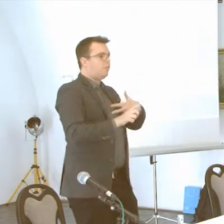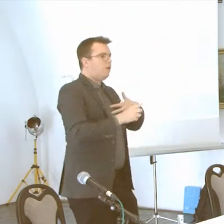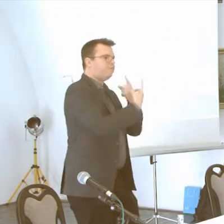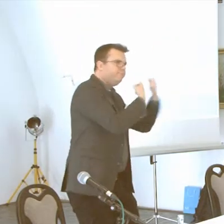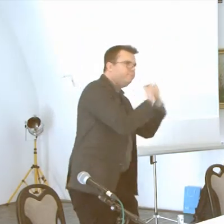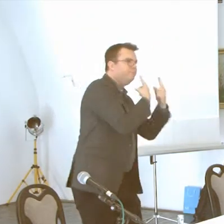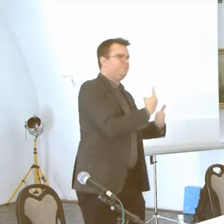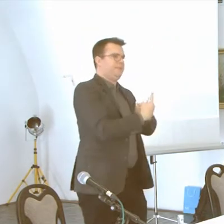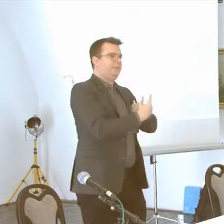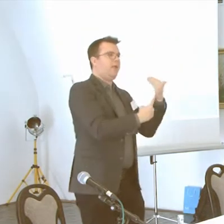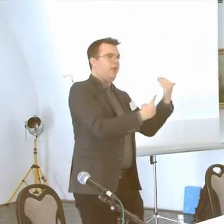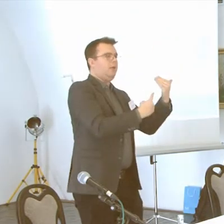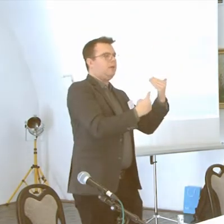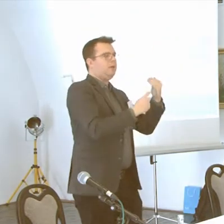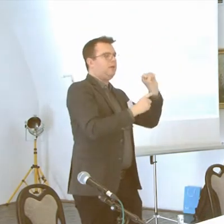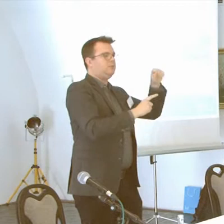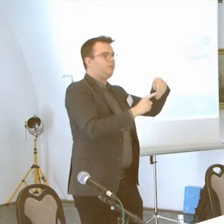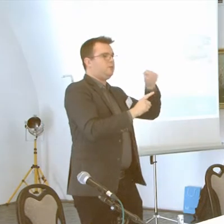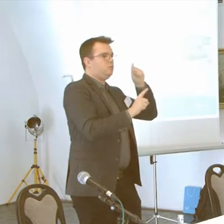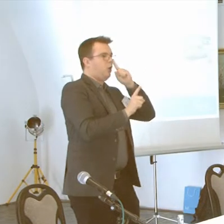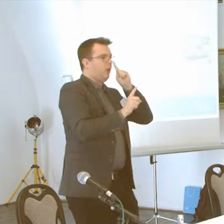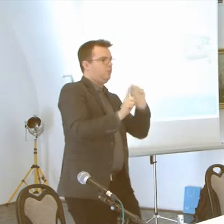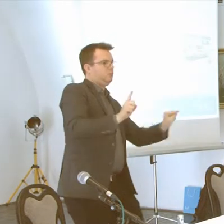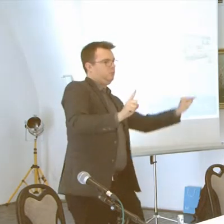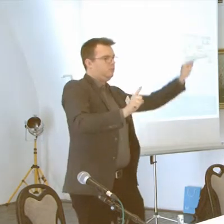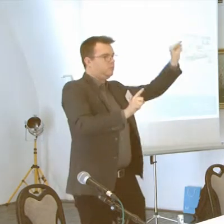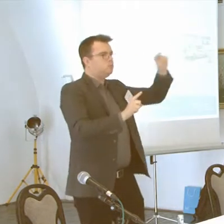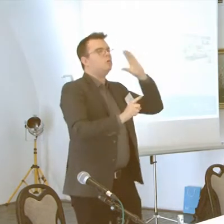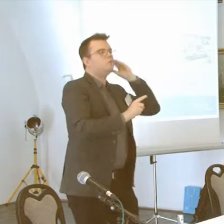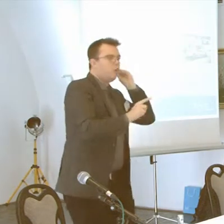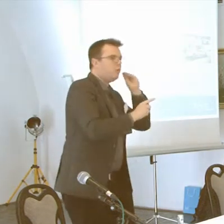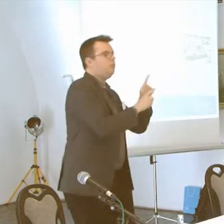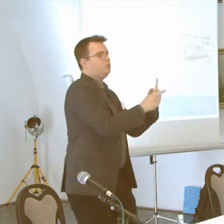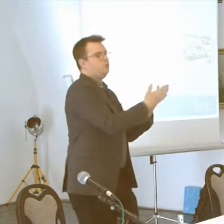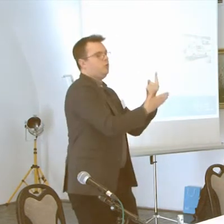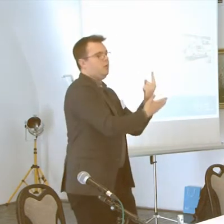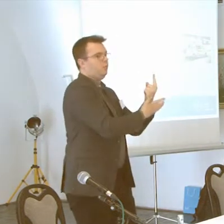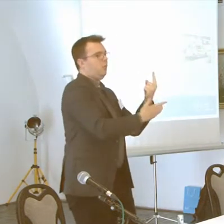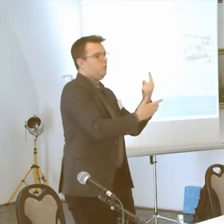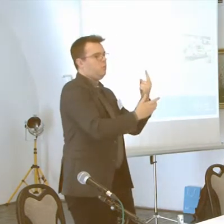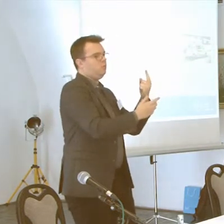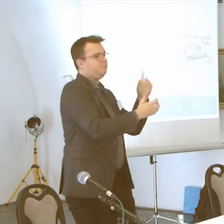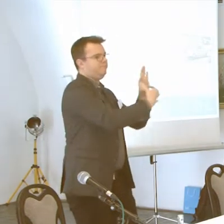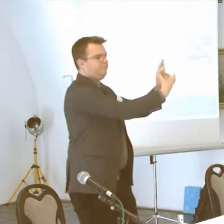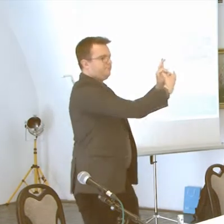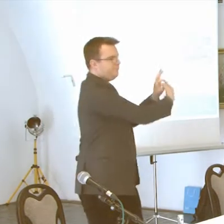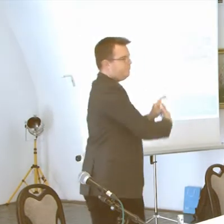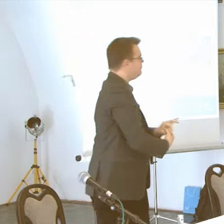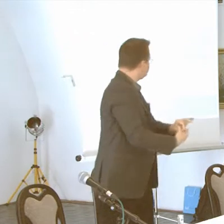with other regions of Denmark and in negotiations and getting them to have the SMS system as well. So we hope in future it's